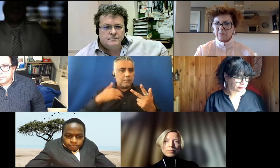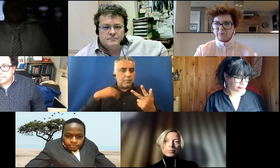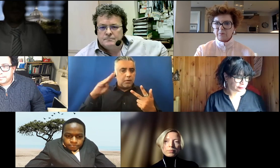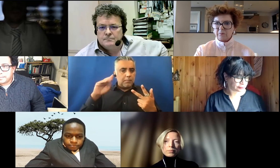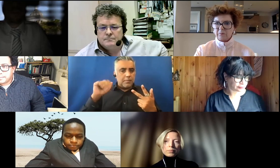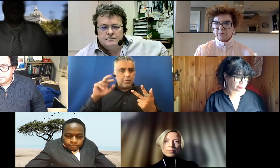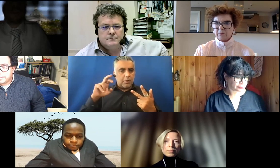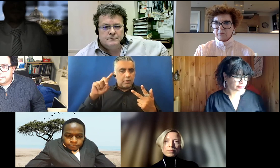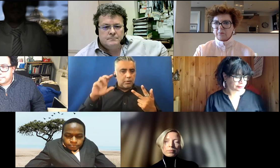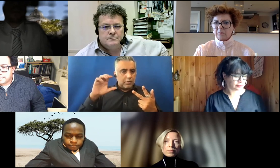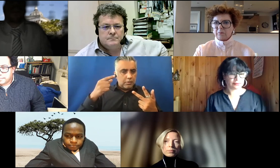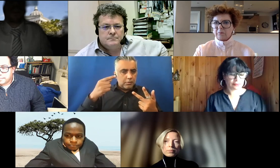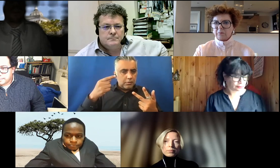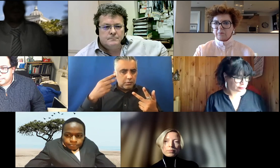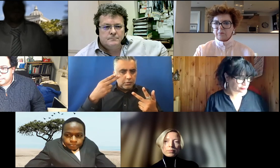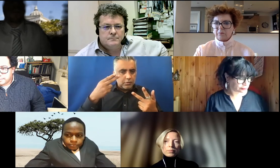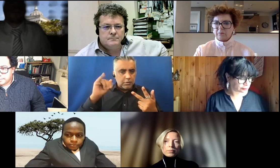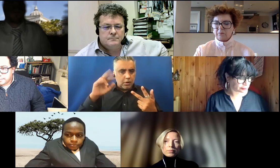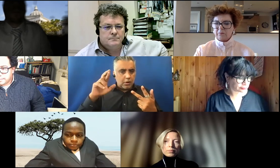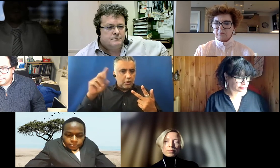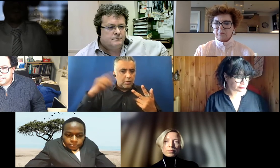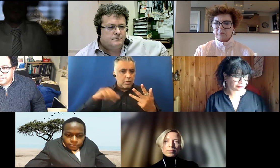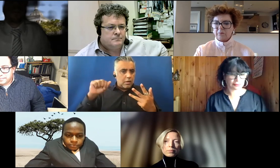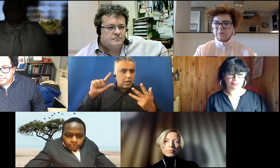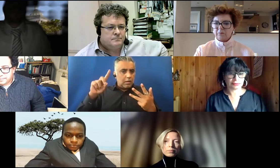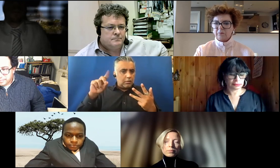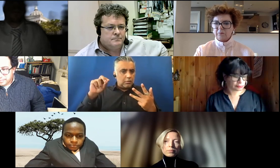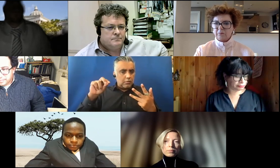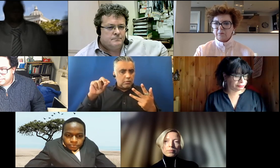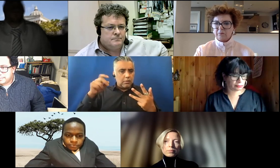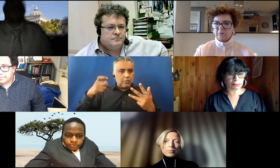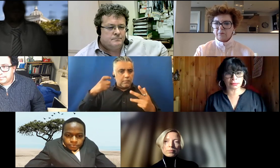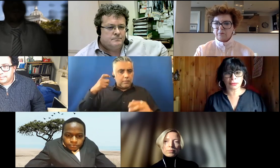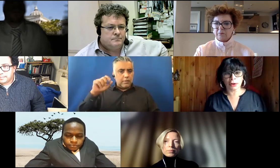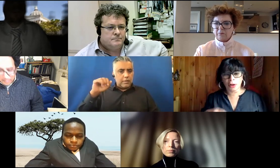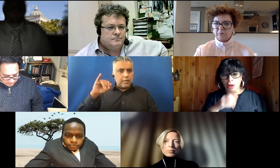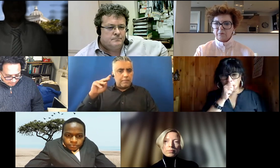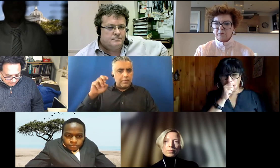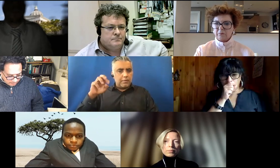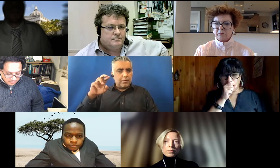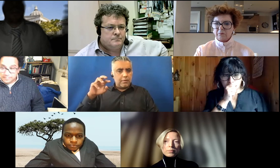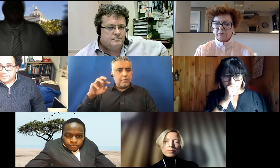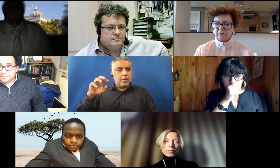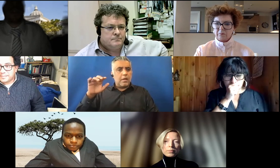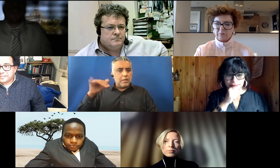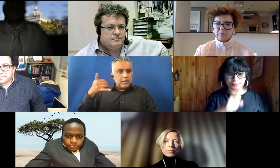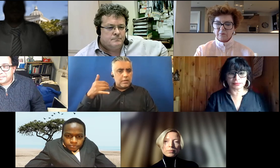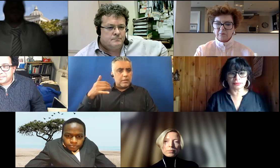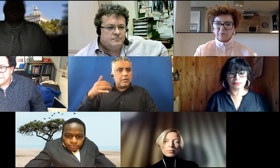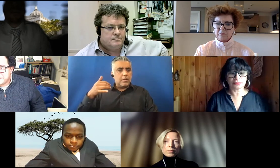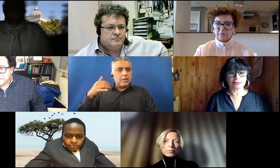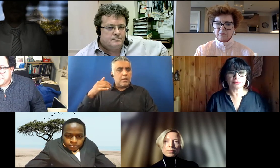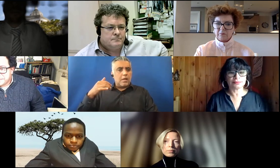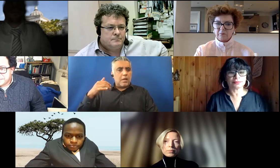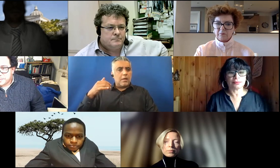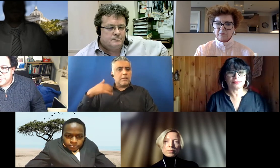Chiira from Innovate Now, Aldo Faisal from Imperial College London, and also